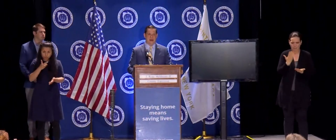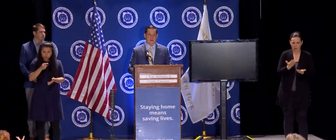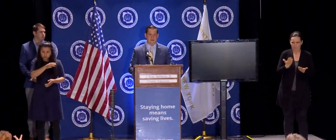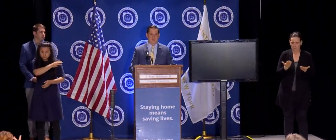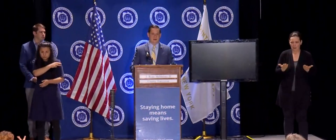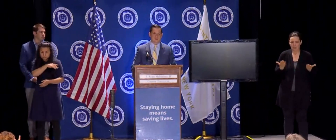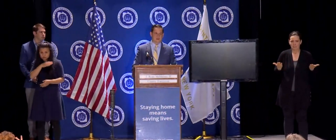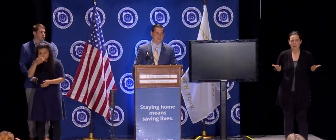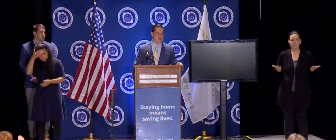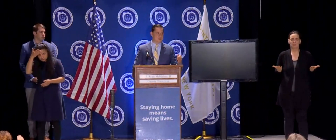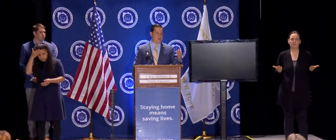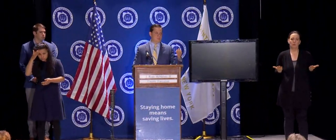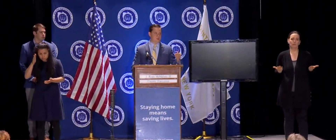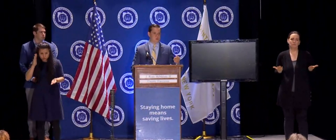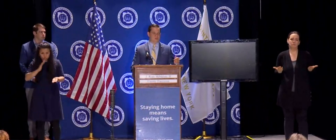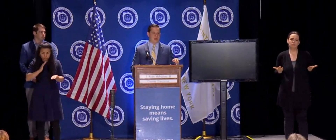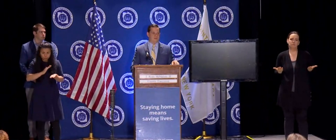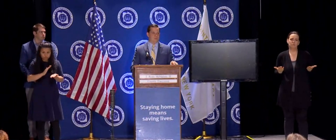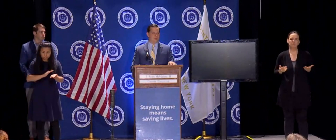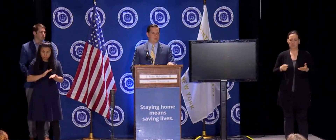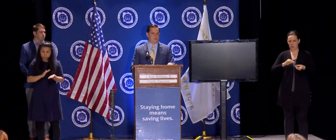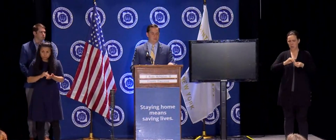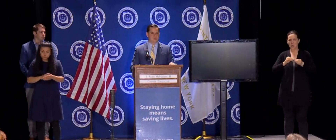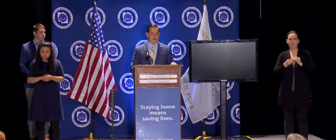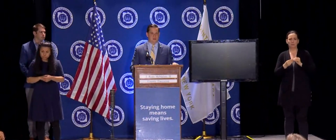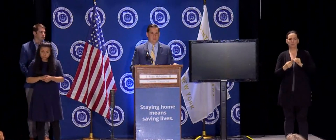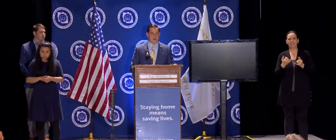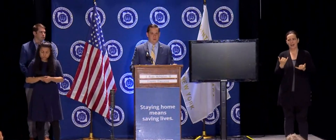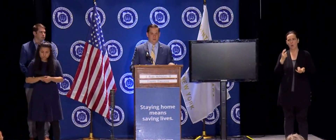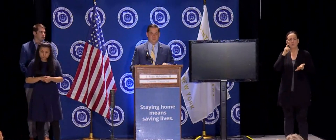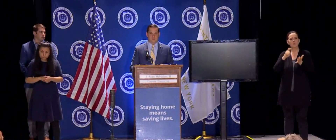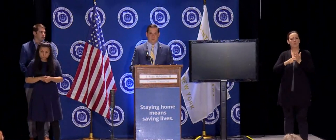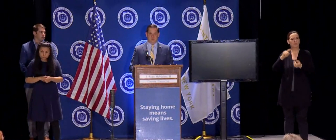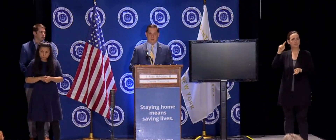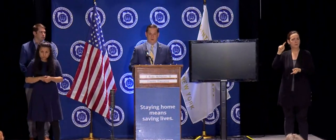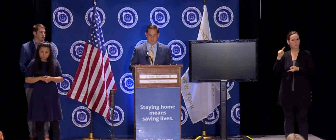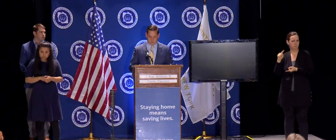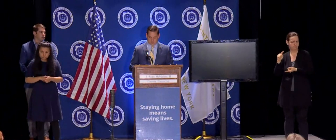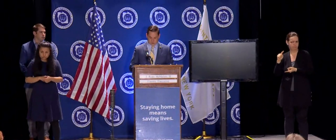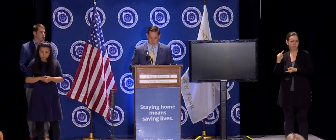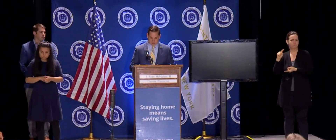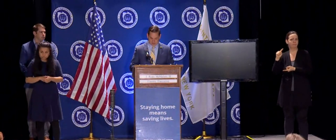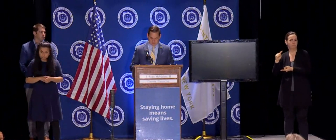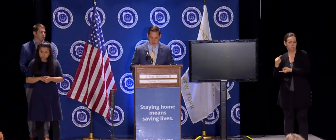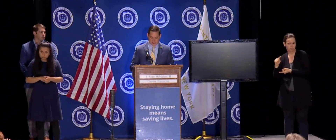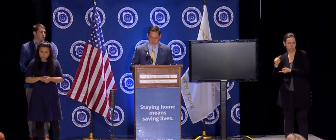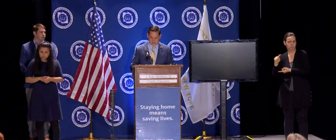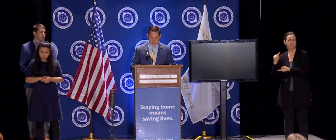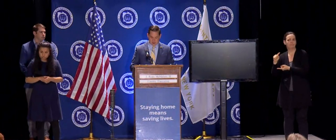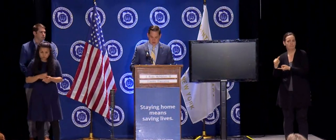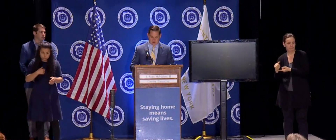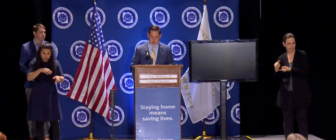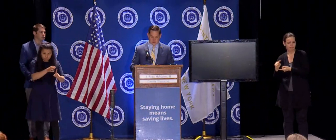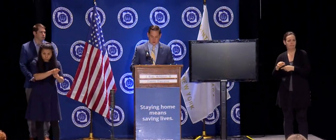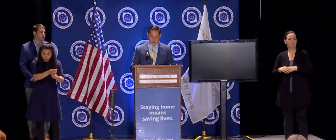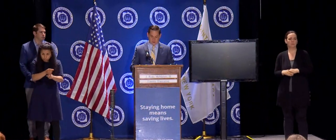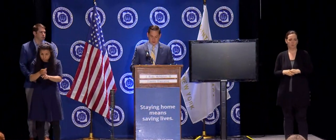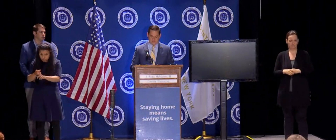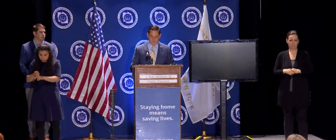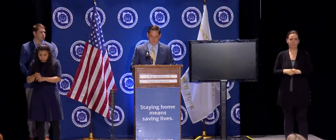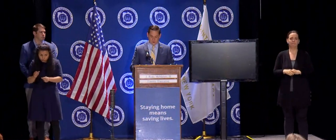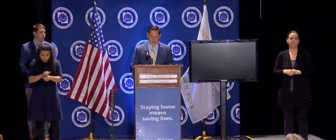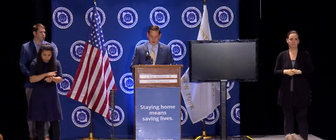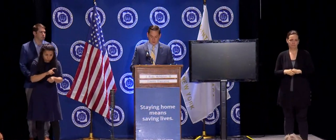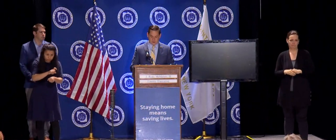peace of mind that these numbers would drop from about 8%, and they'll continue to drop as we do these new testing mandates.